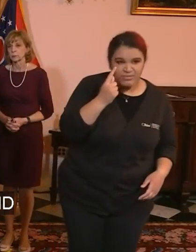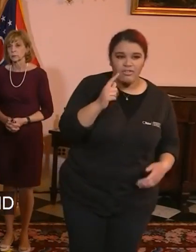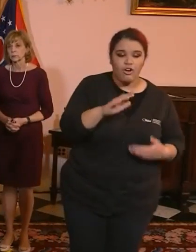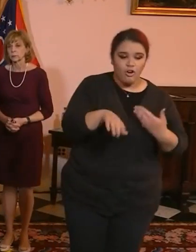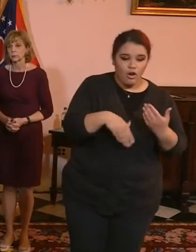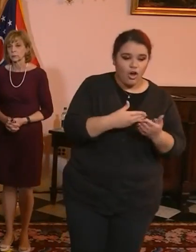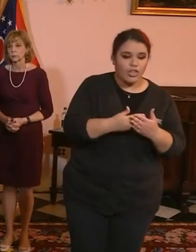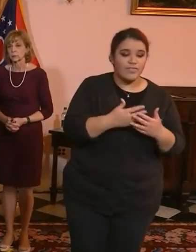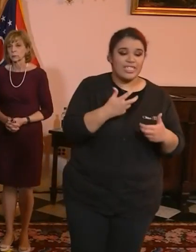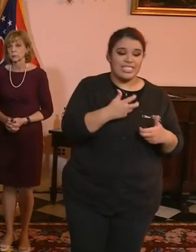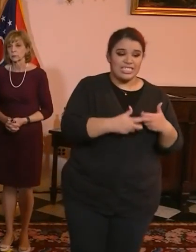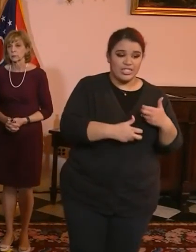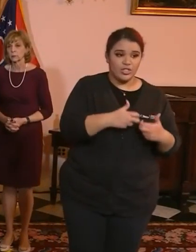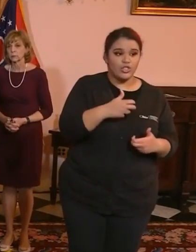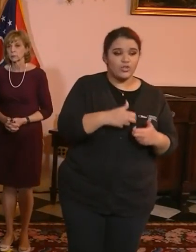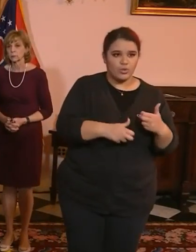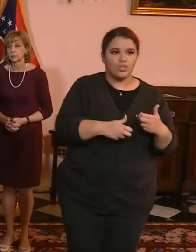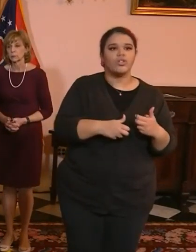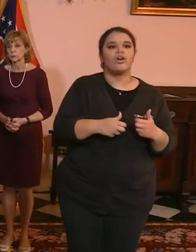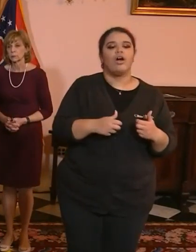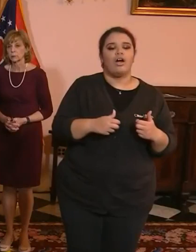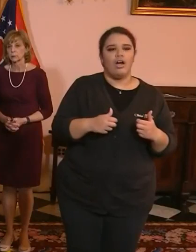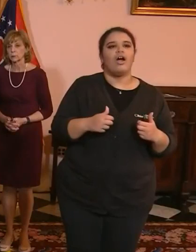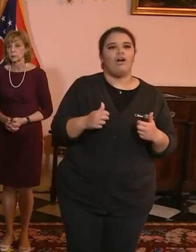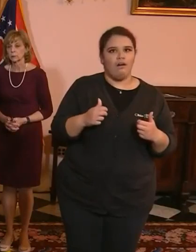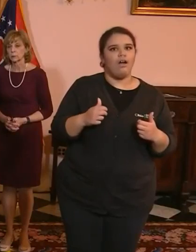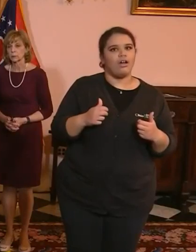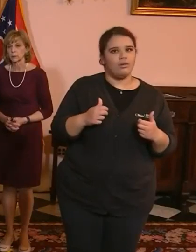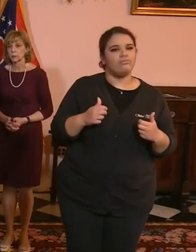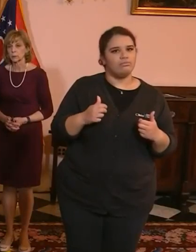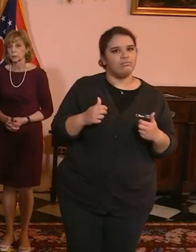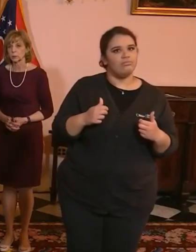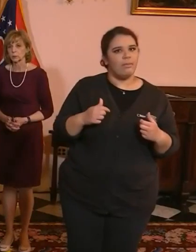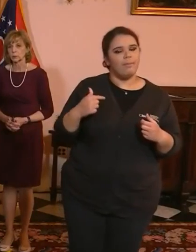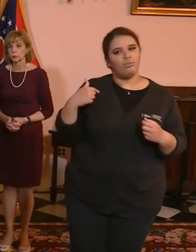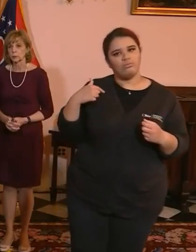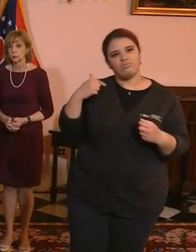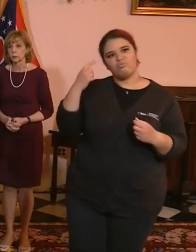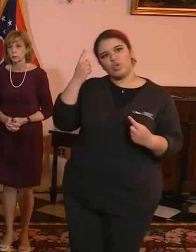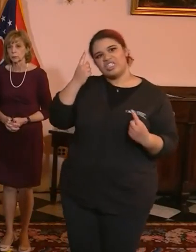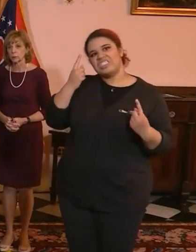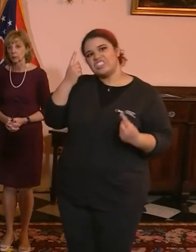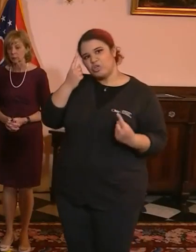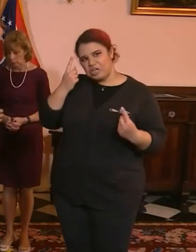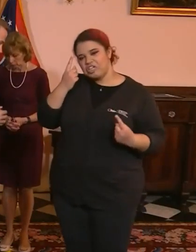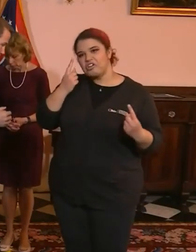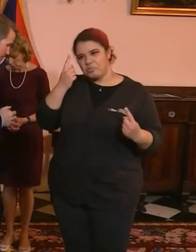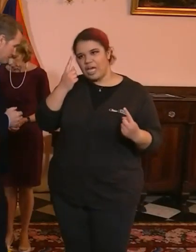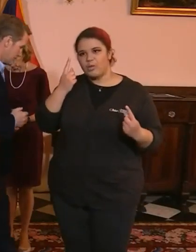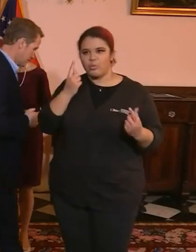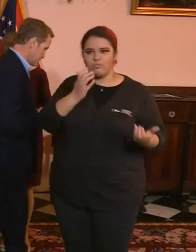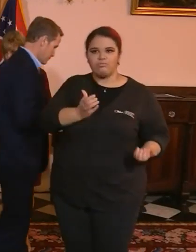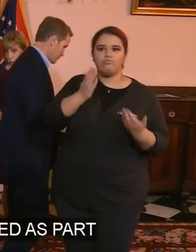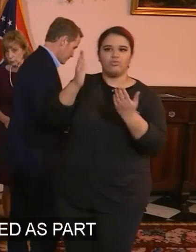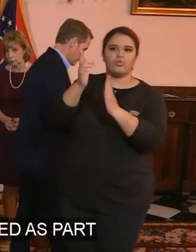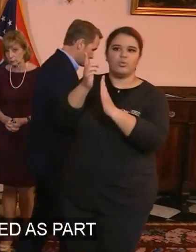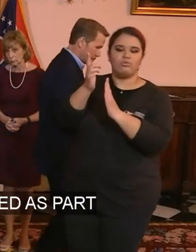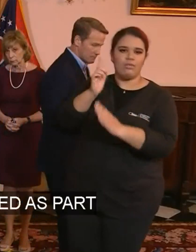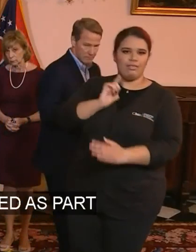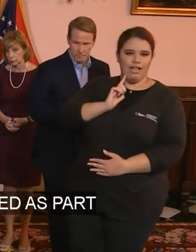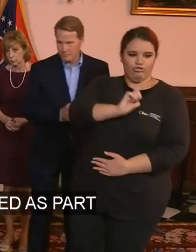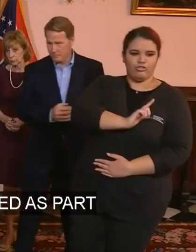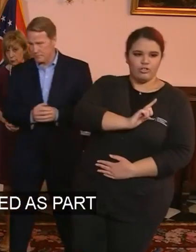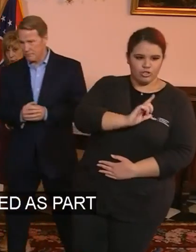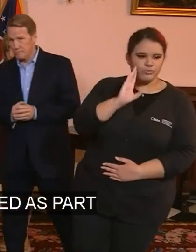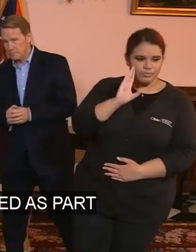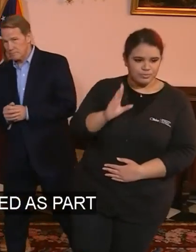issues are going to have to be considered as part of the whole package that we're going to talk with the legislature about eventually. And if I could just do a follow-up that's